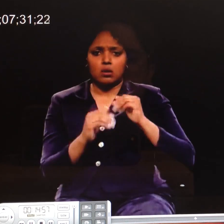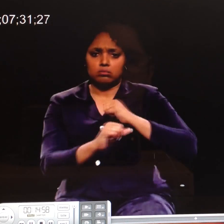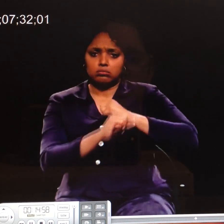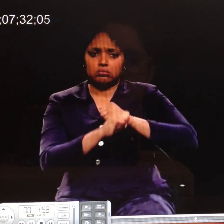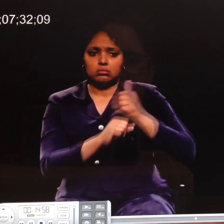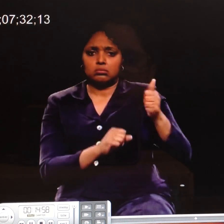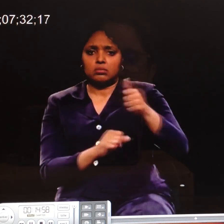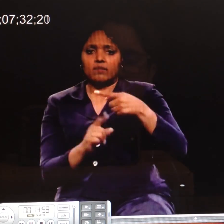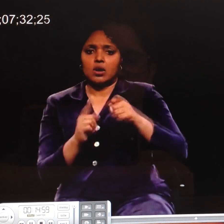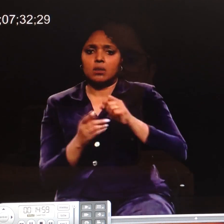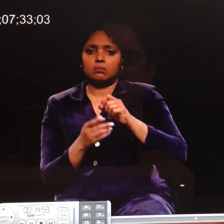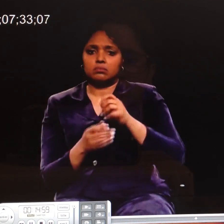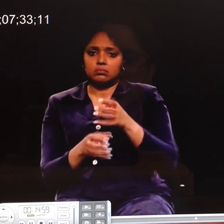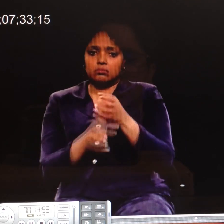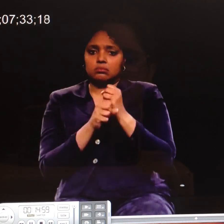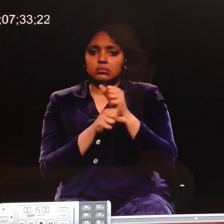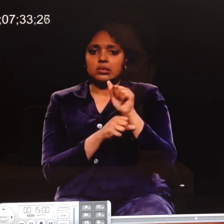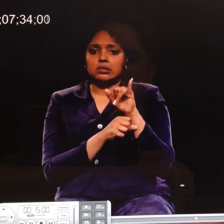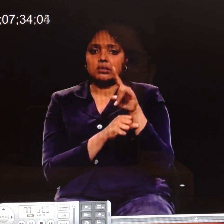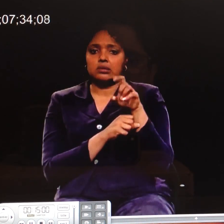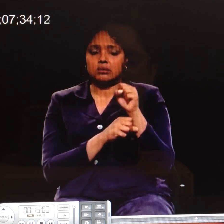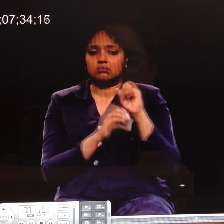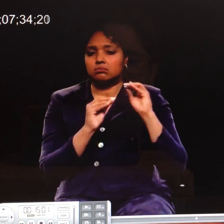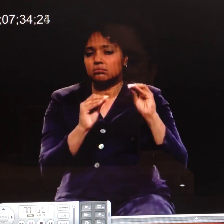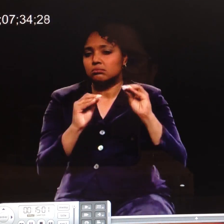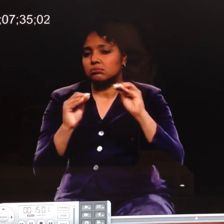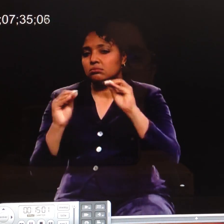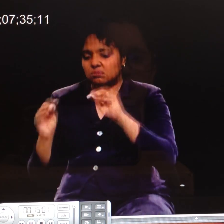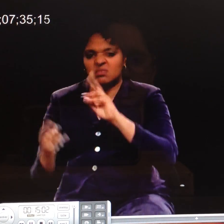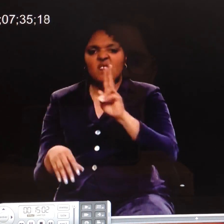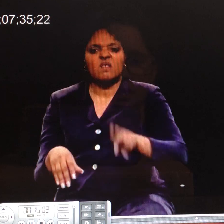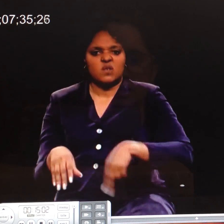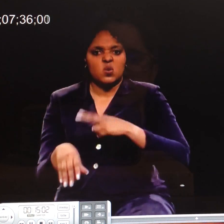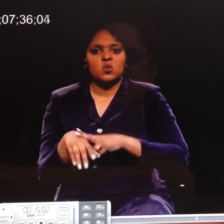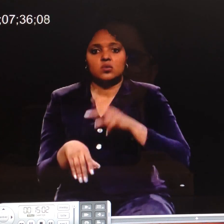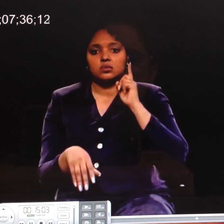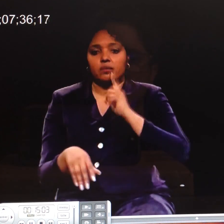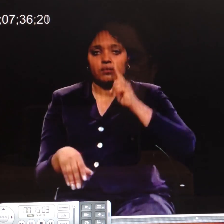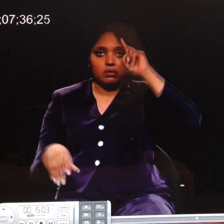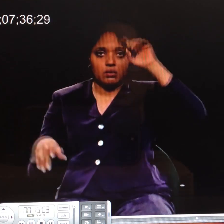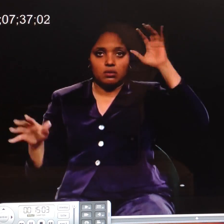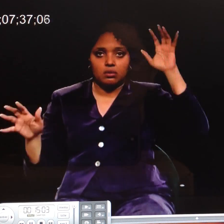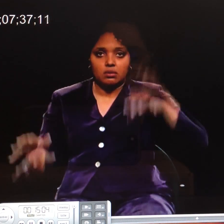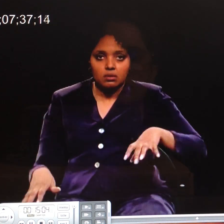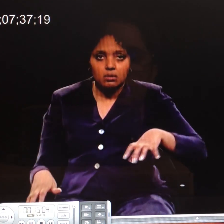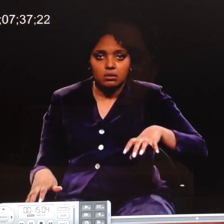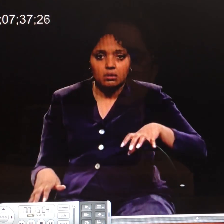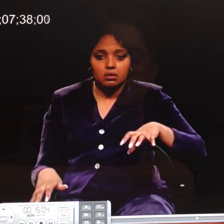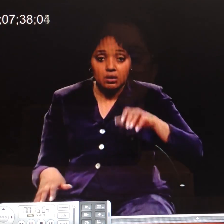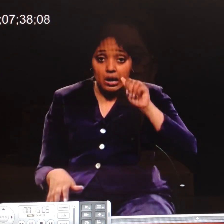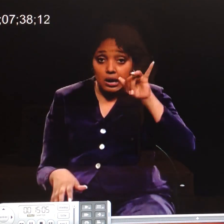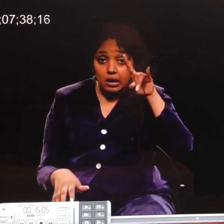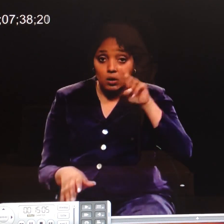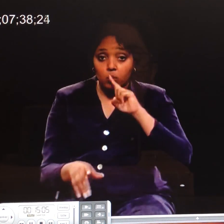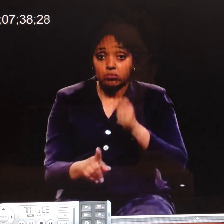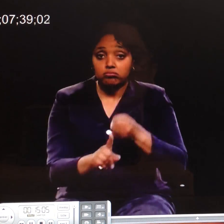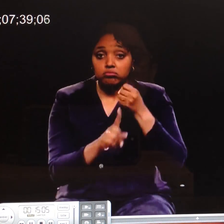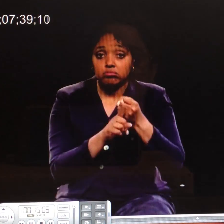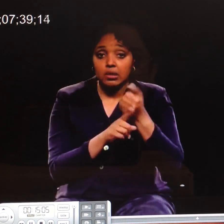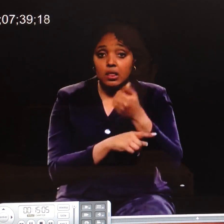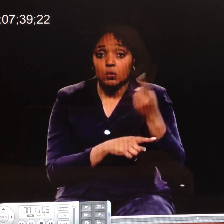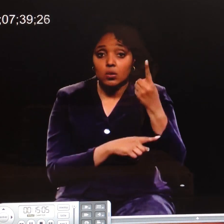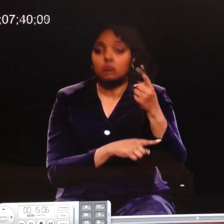in educating people about AIDS and contracting AIDS. And of course the deaf people